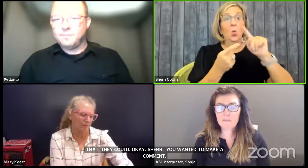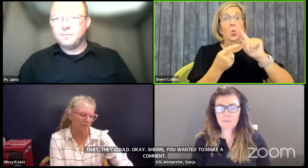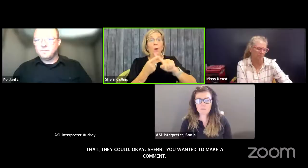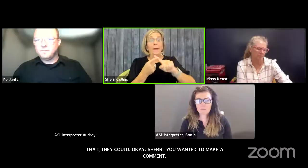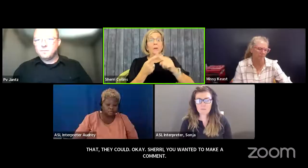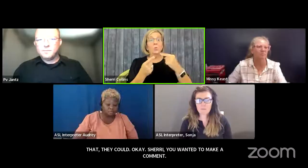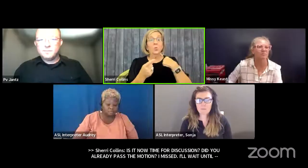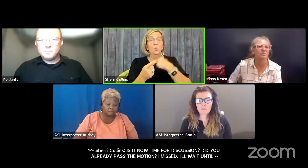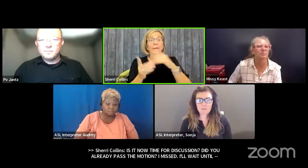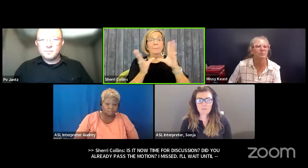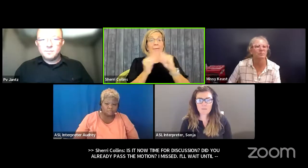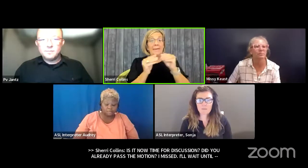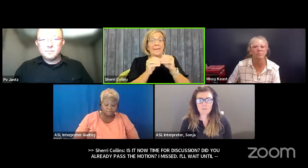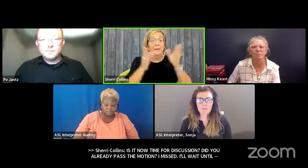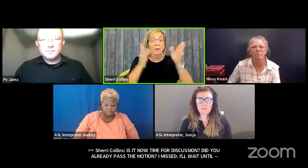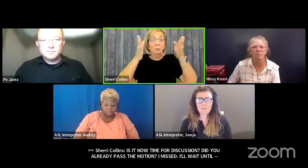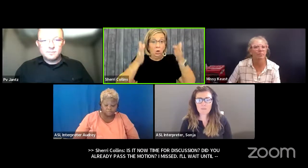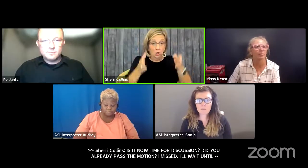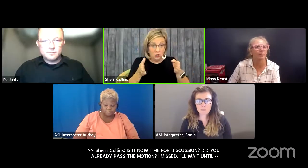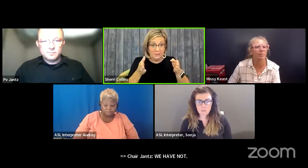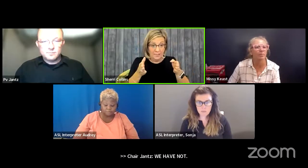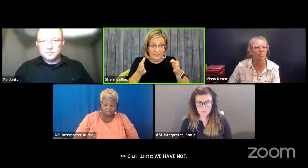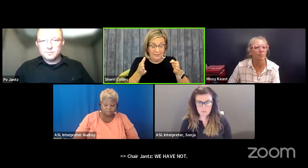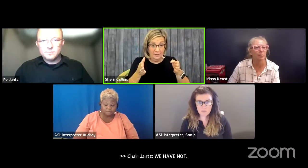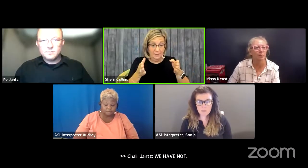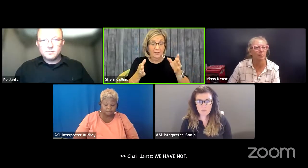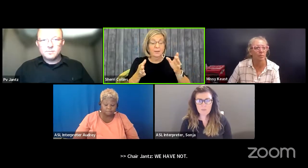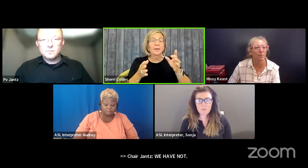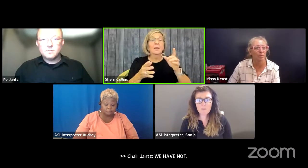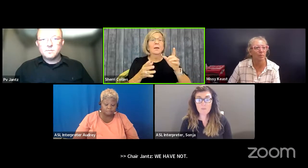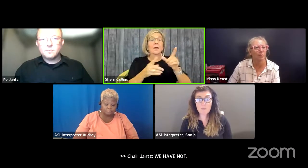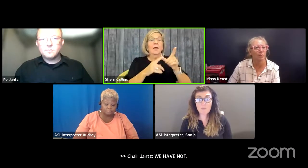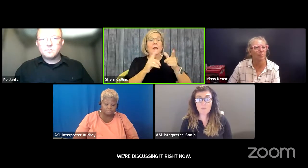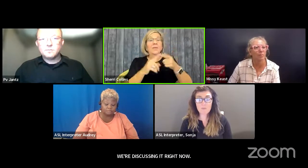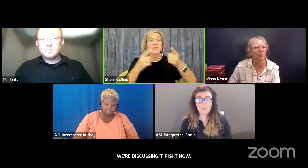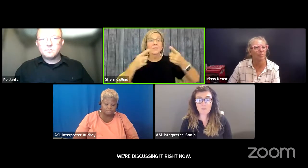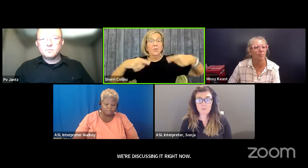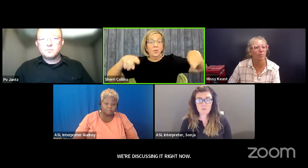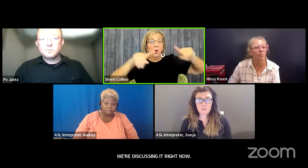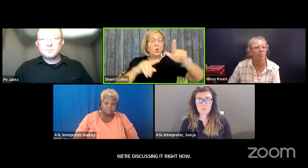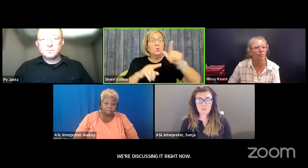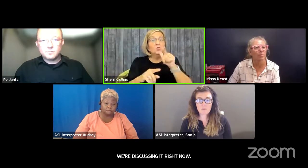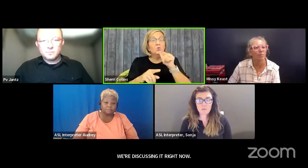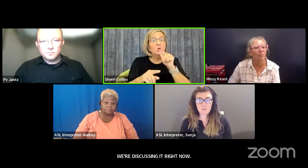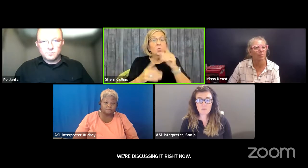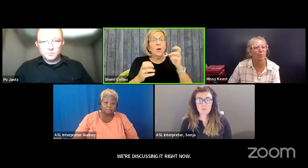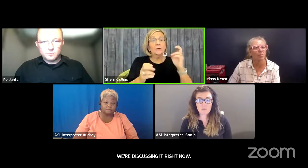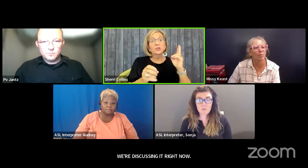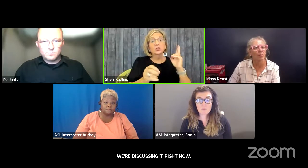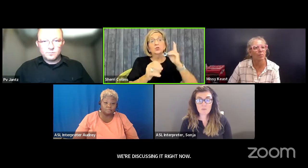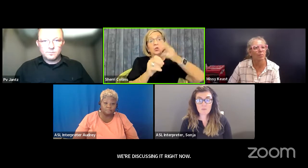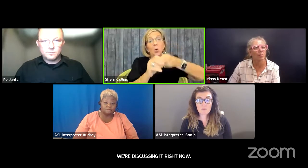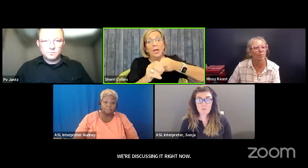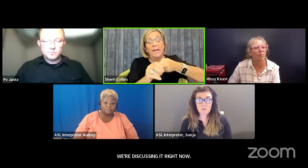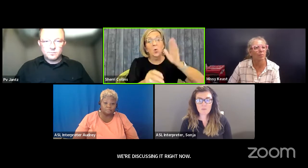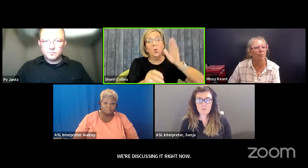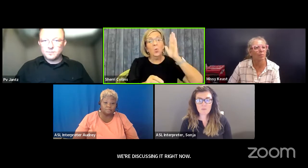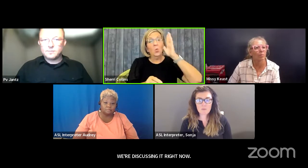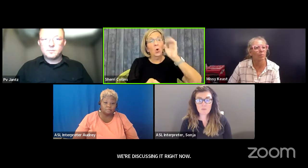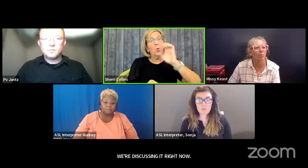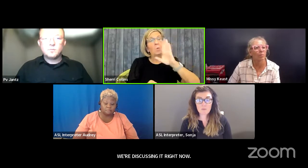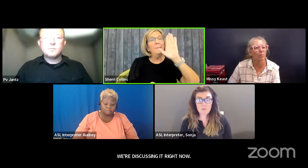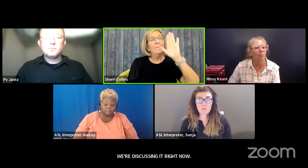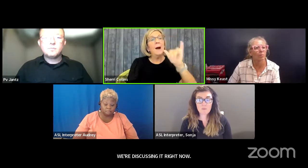remember when we meet in person, and then for those who want to